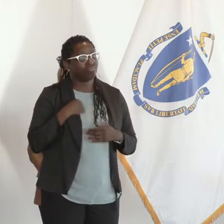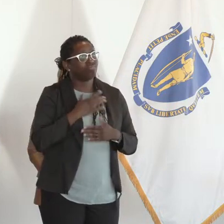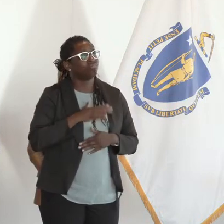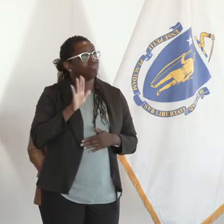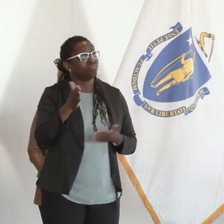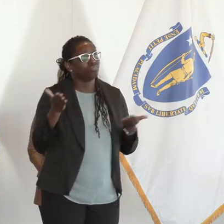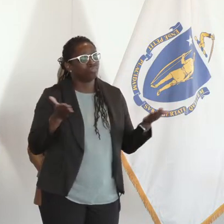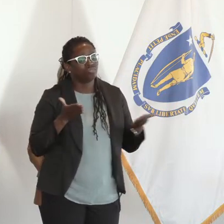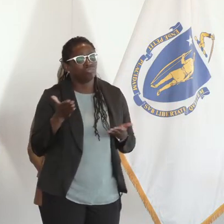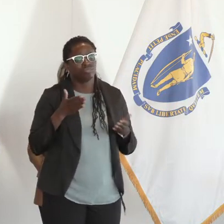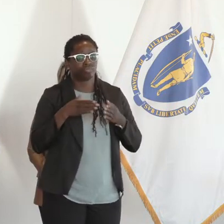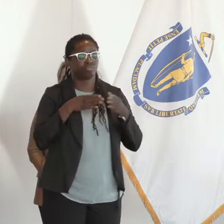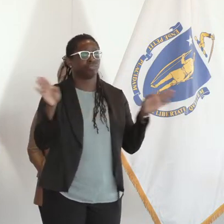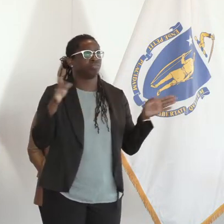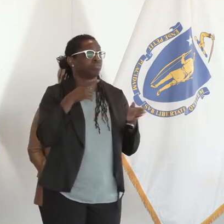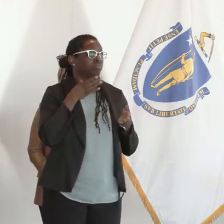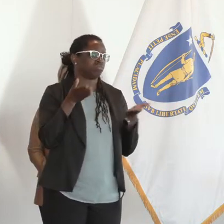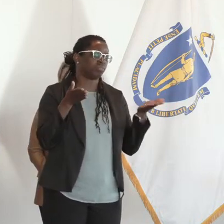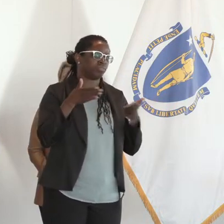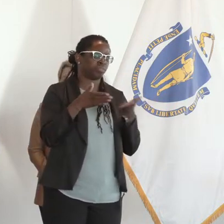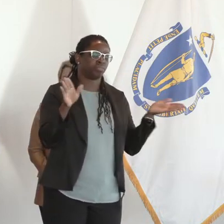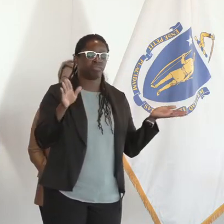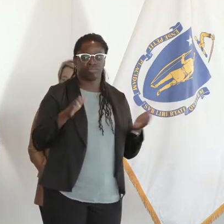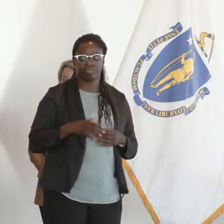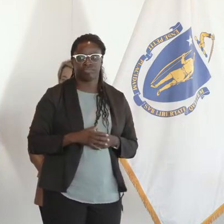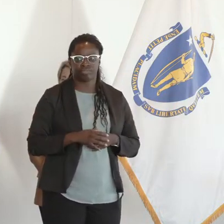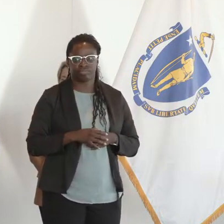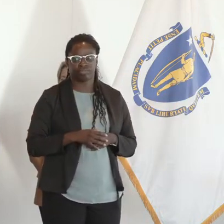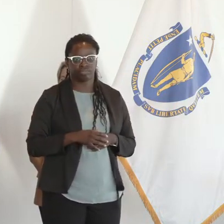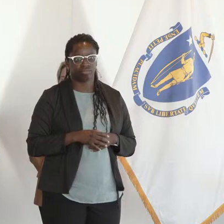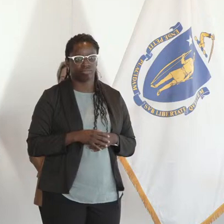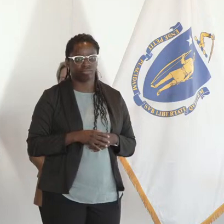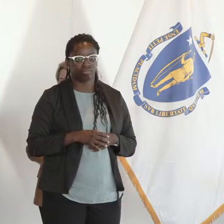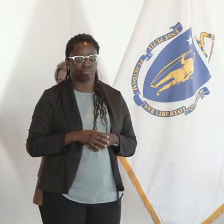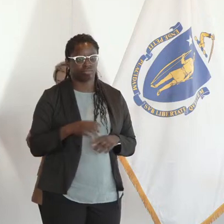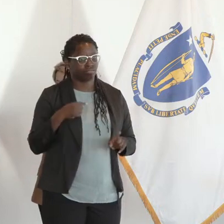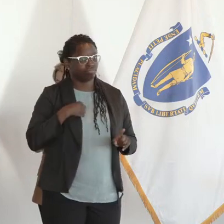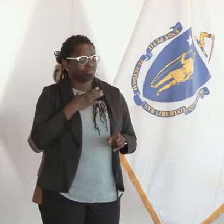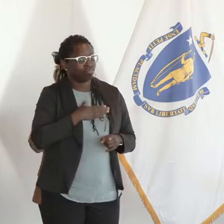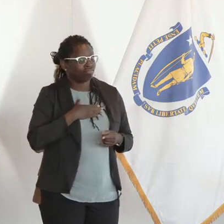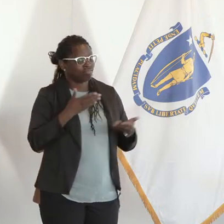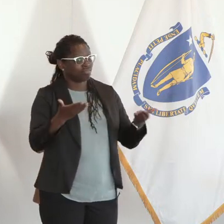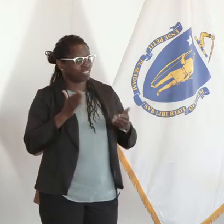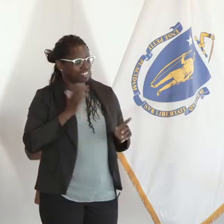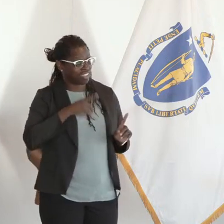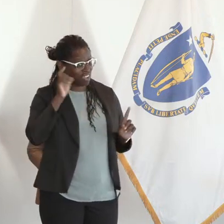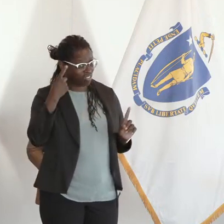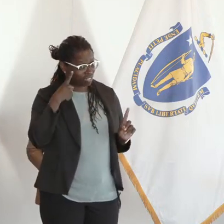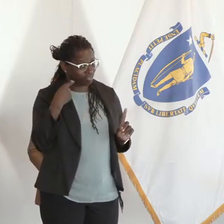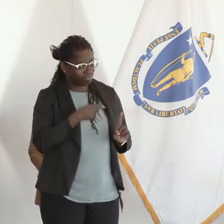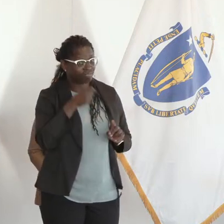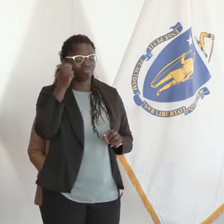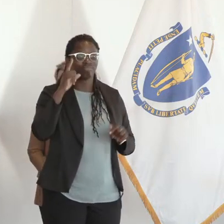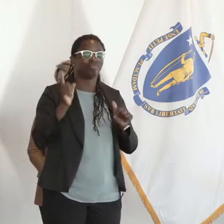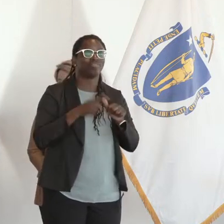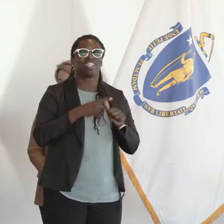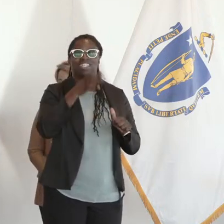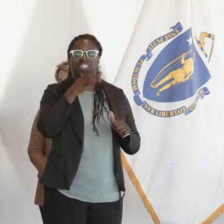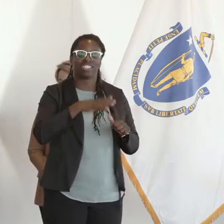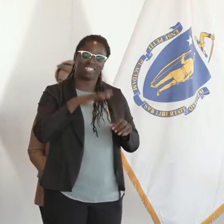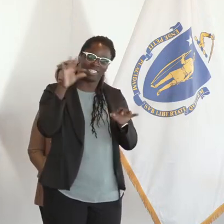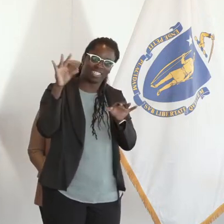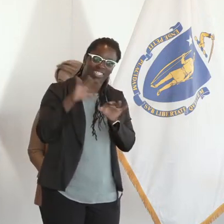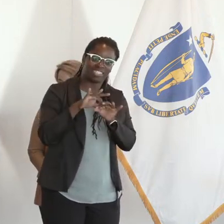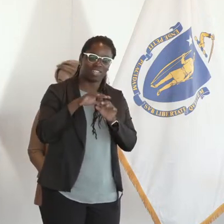arena. I now have the pleasure of introducing my governor and the first woman elected governor of